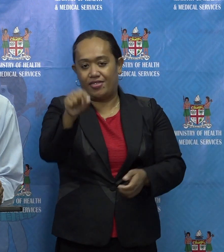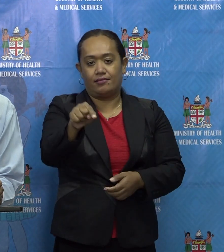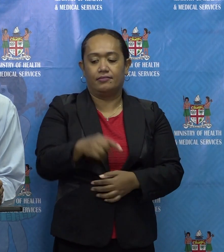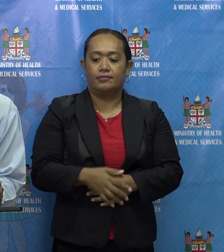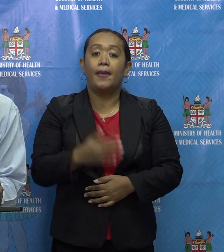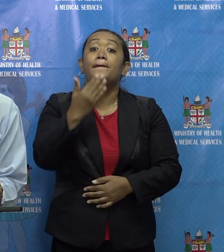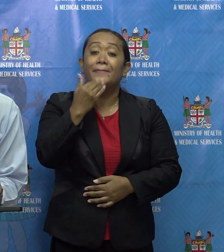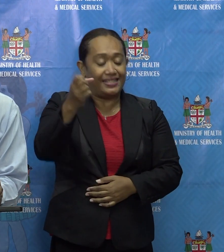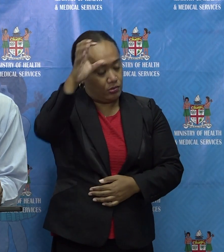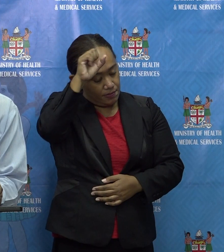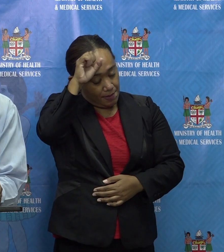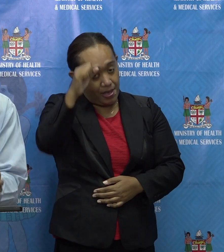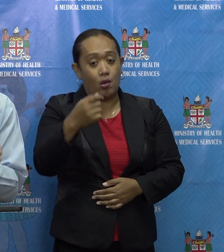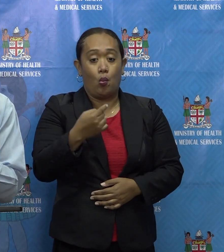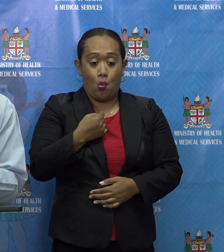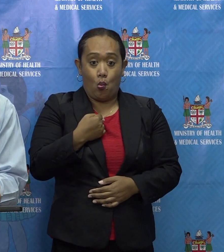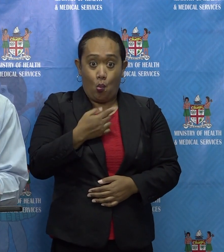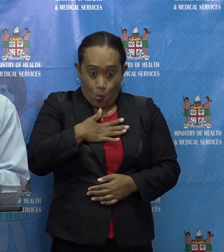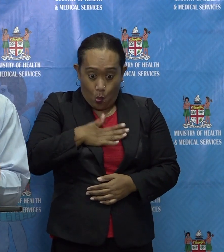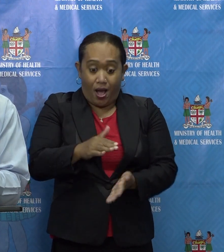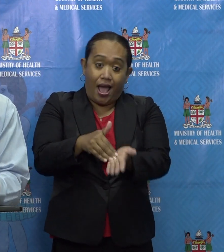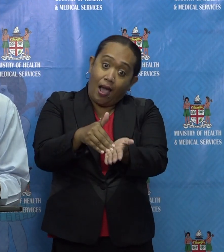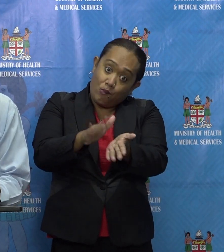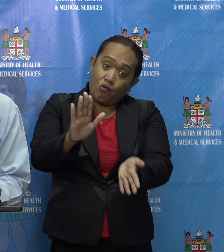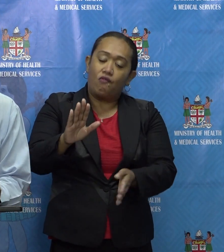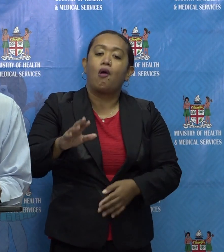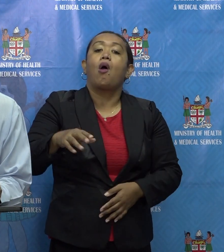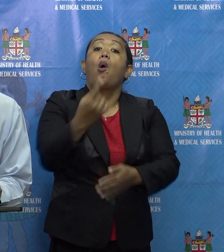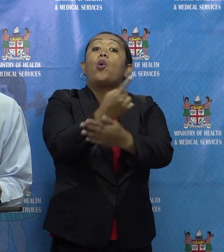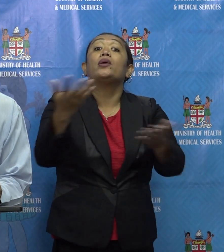Please note that these movements, once approved, will be limited to Viti Levu.